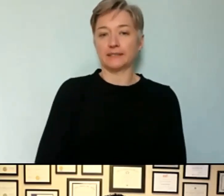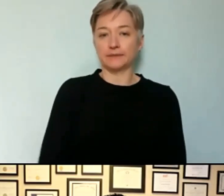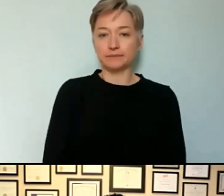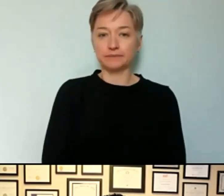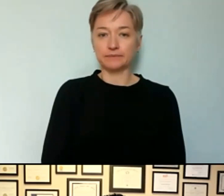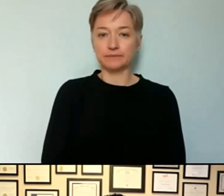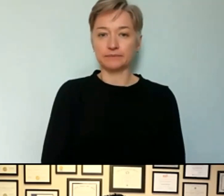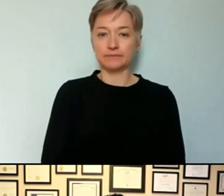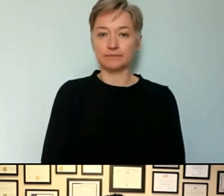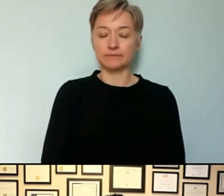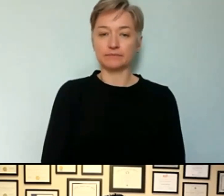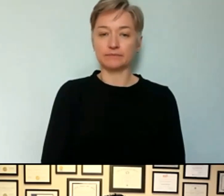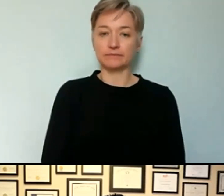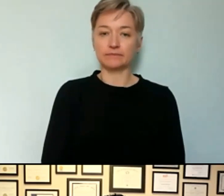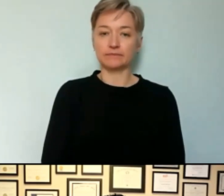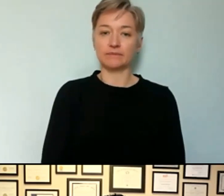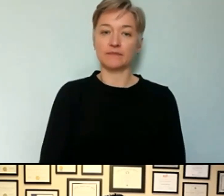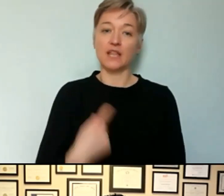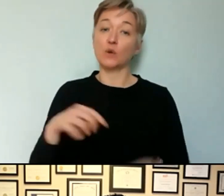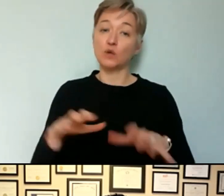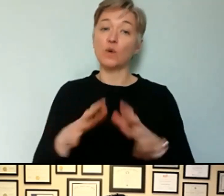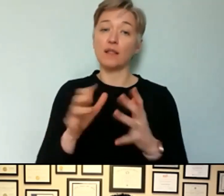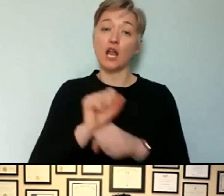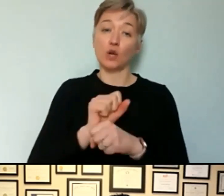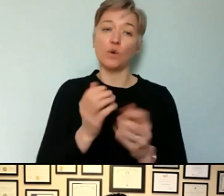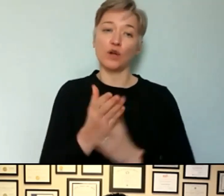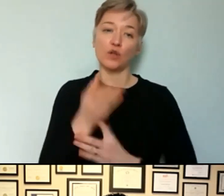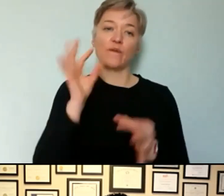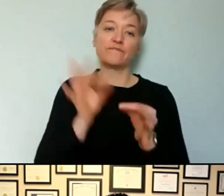And we're doing a lot of it through faith communities as well.